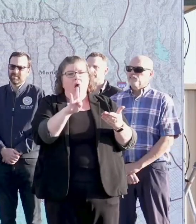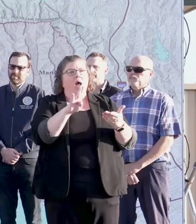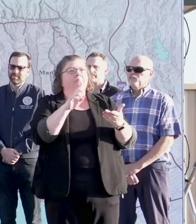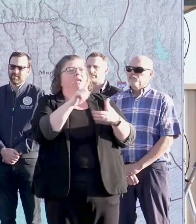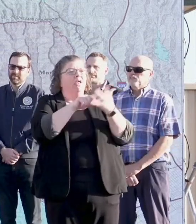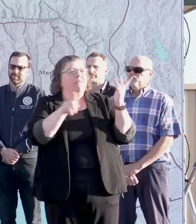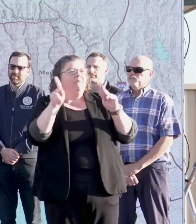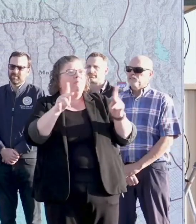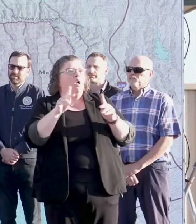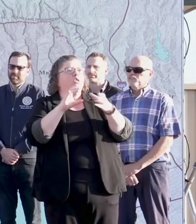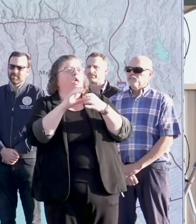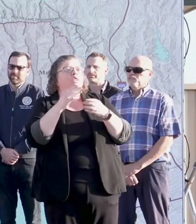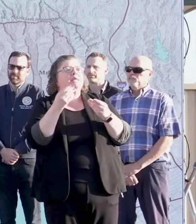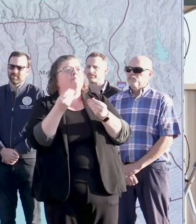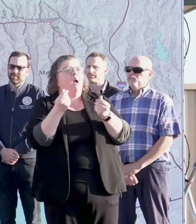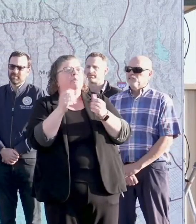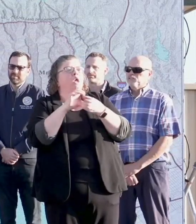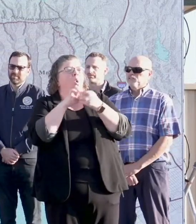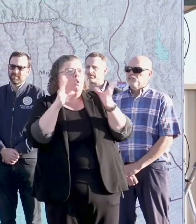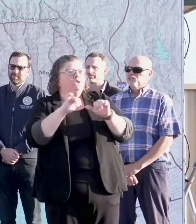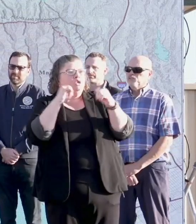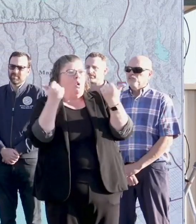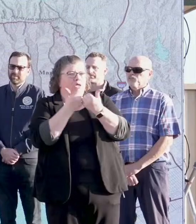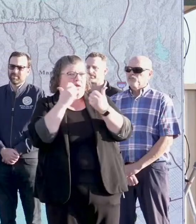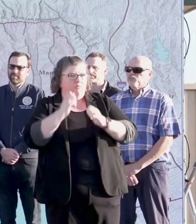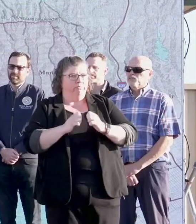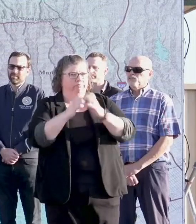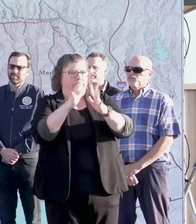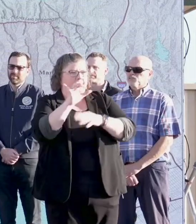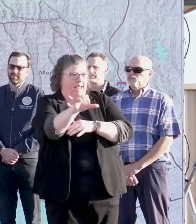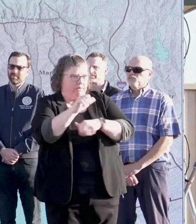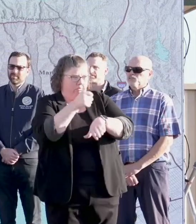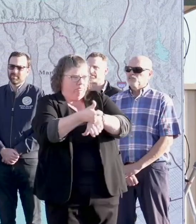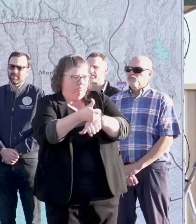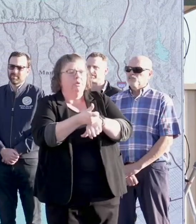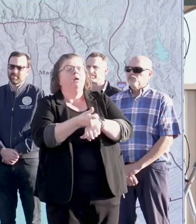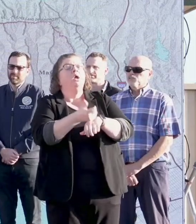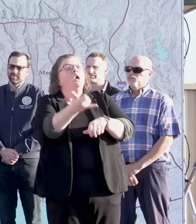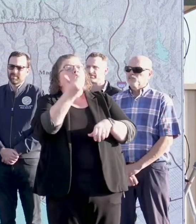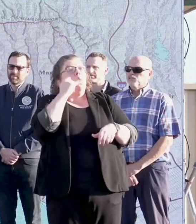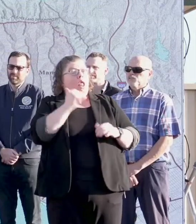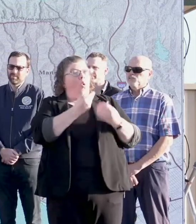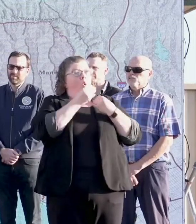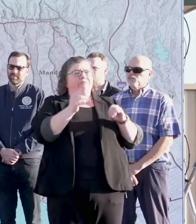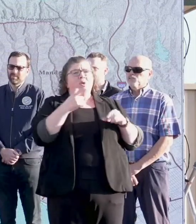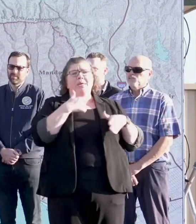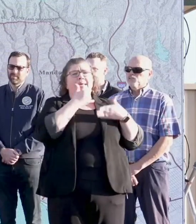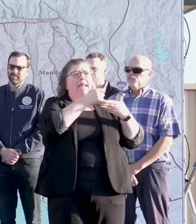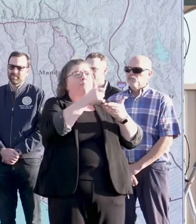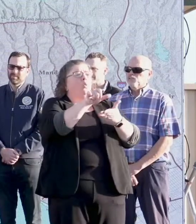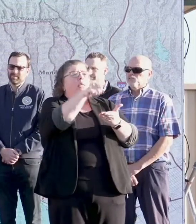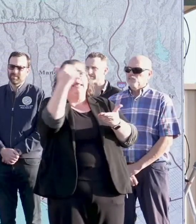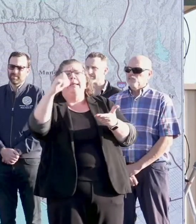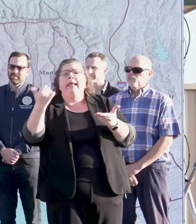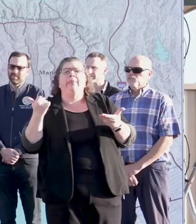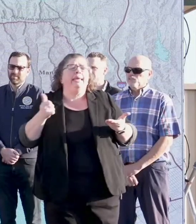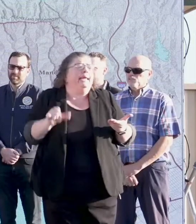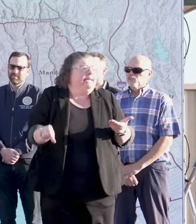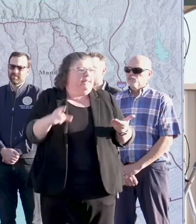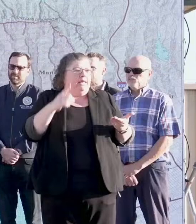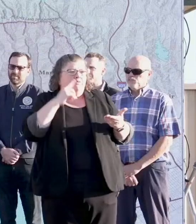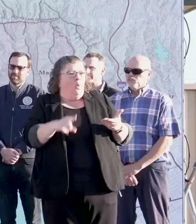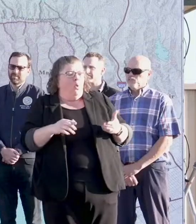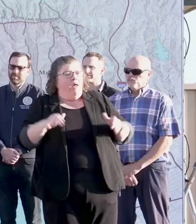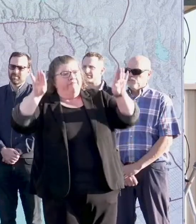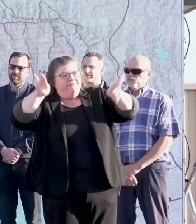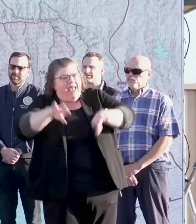Encino Property Owners Association for convening that. You can also call our district office if we can help with anything else, any other issues for Valley